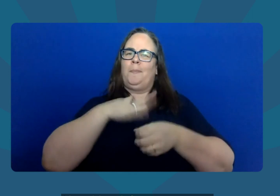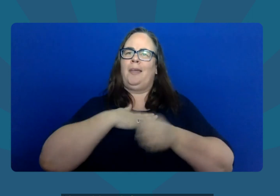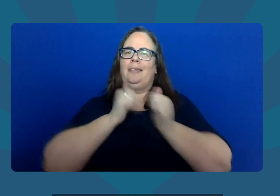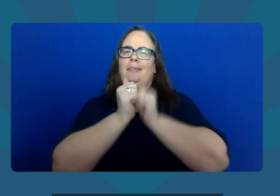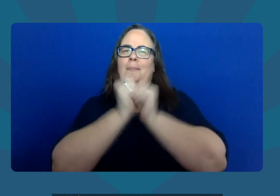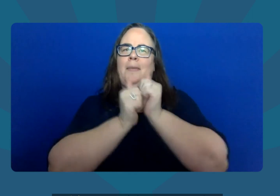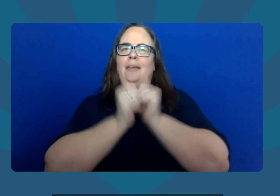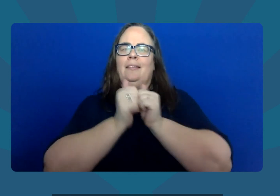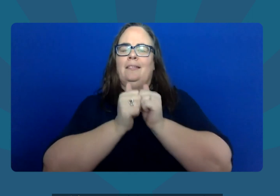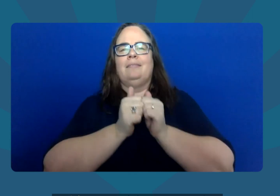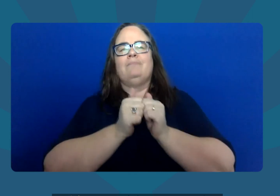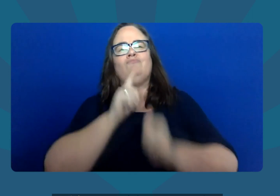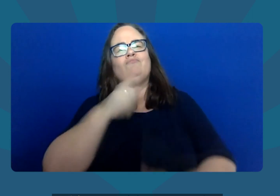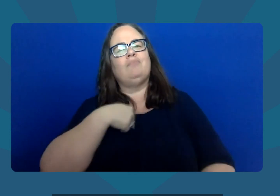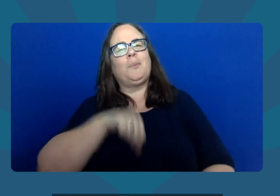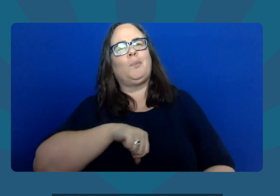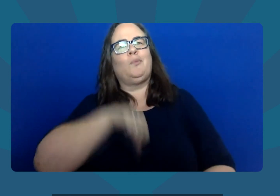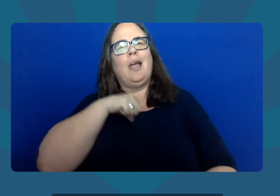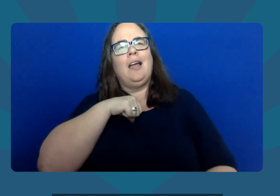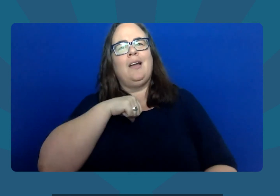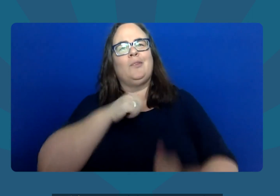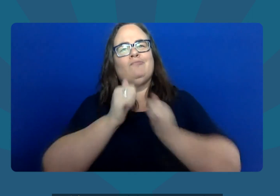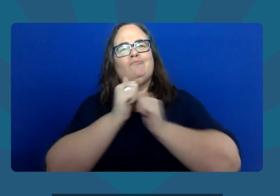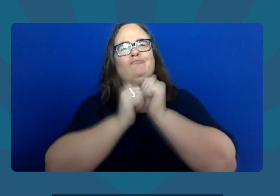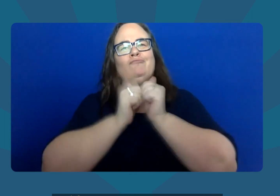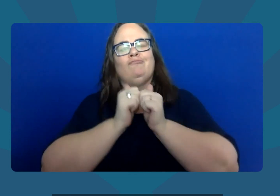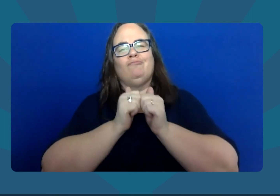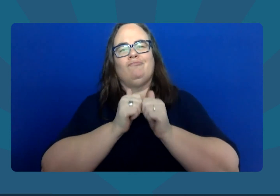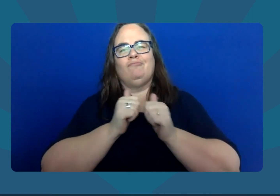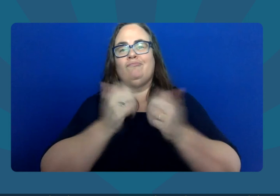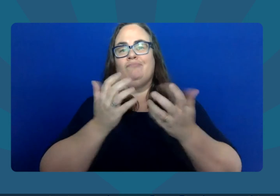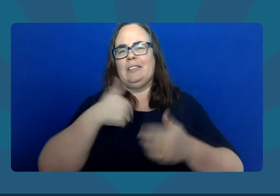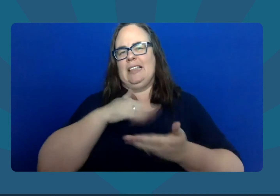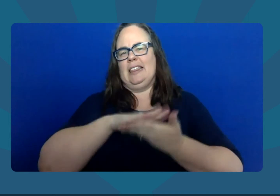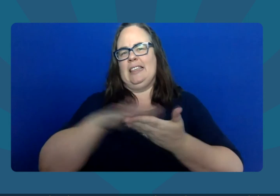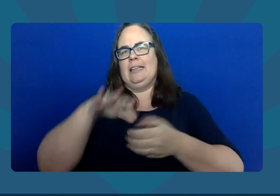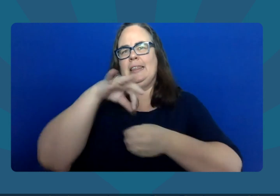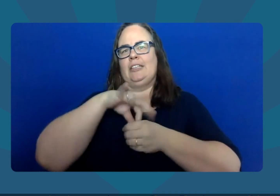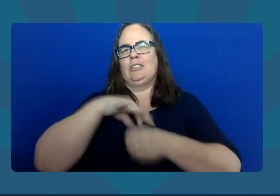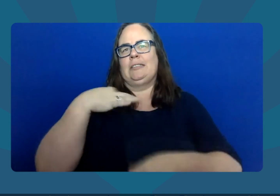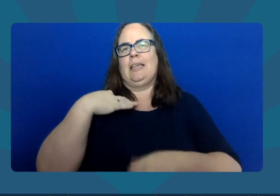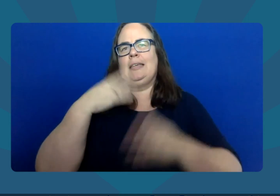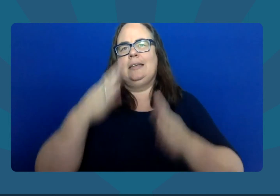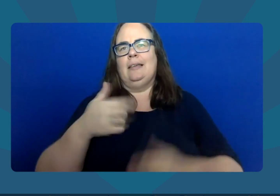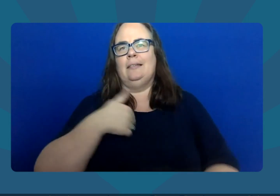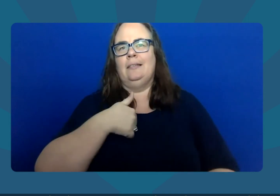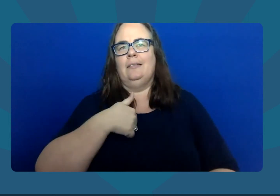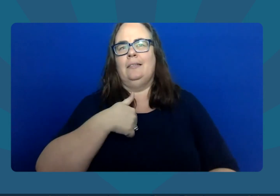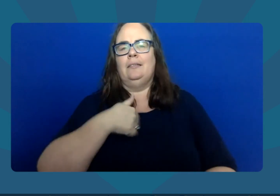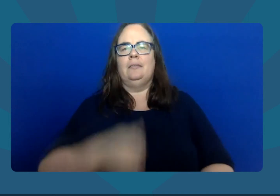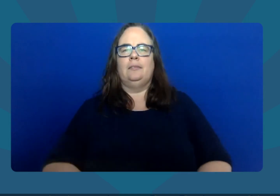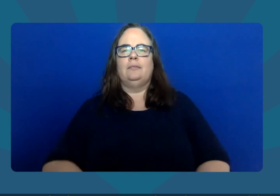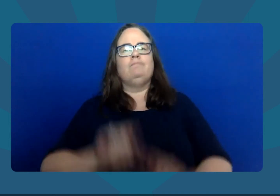support and for you to join our campaign. I am proud to be running as a clean